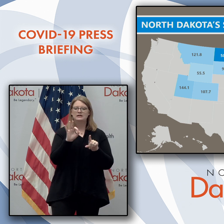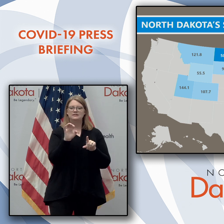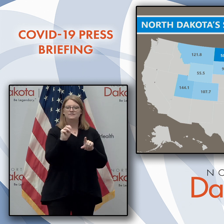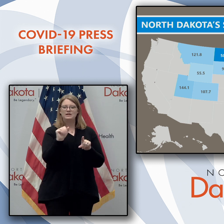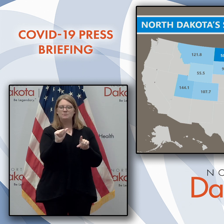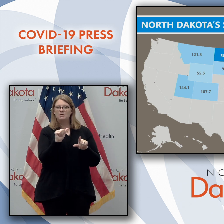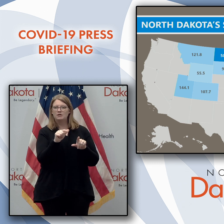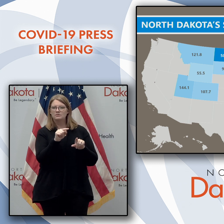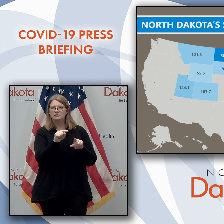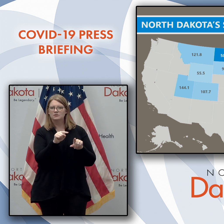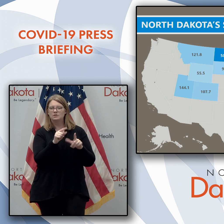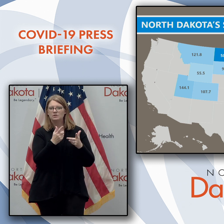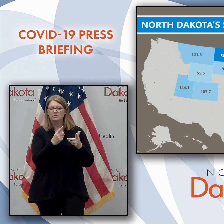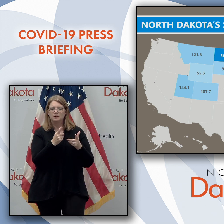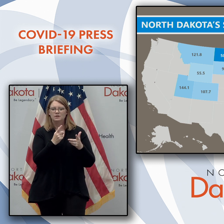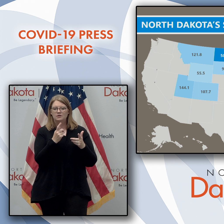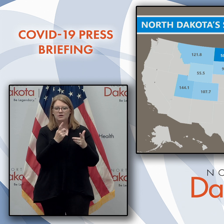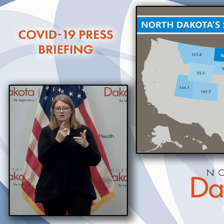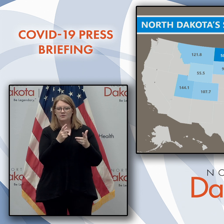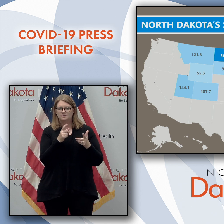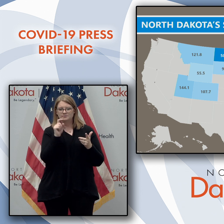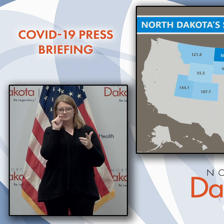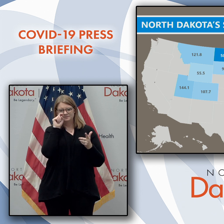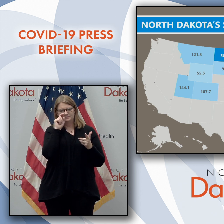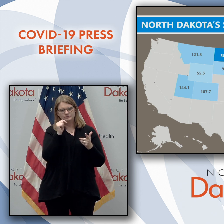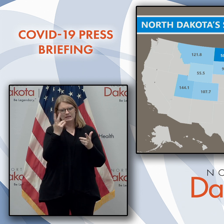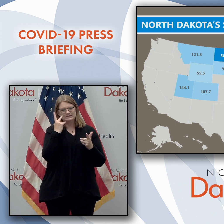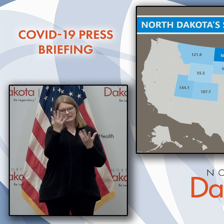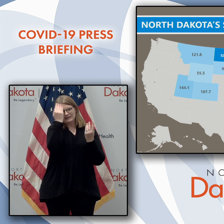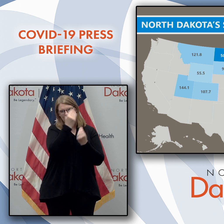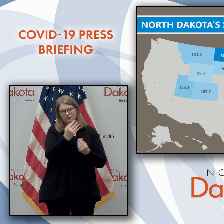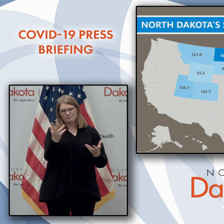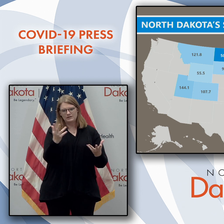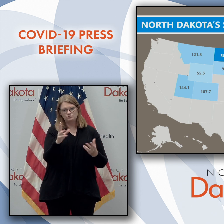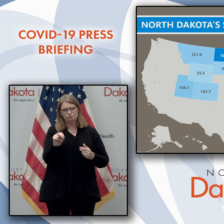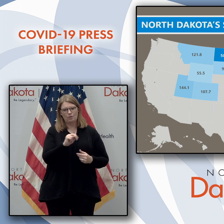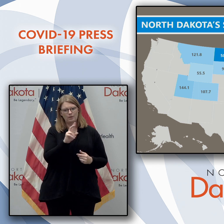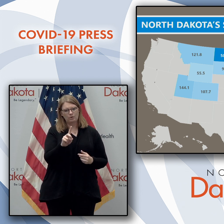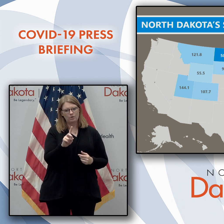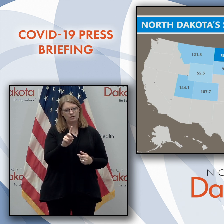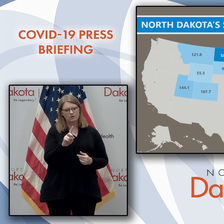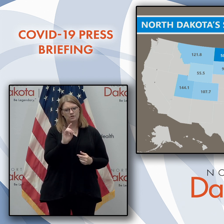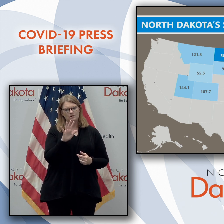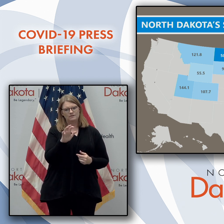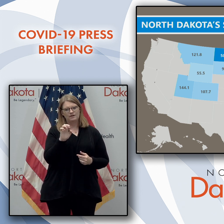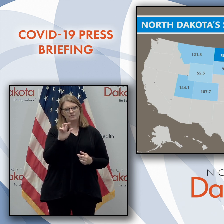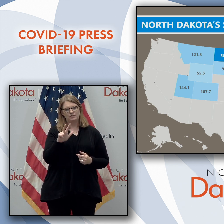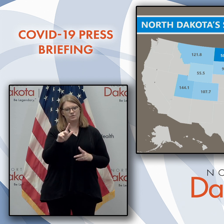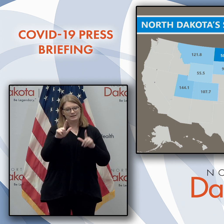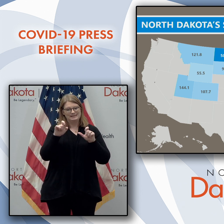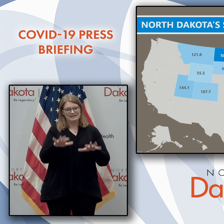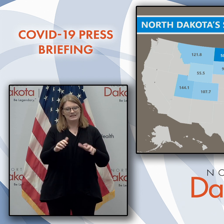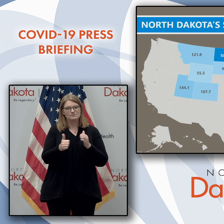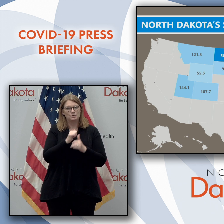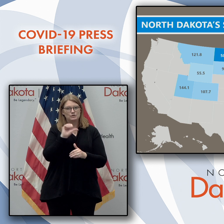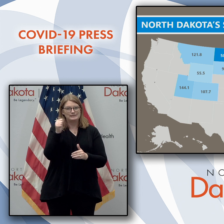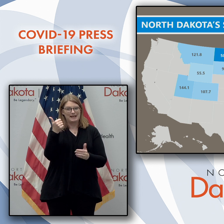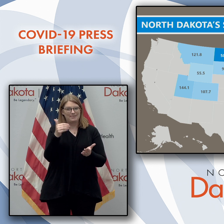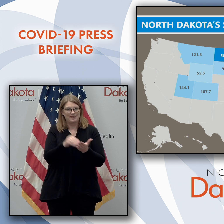data at the FEMA level. If you take a look at the data, North Dakota with 503 tests per 10,000